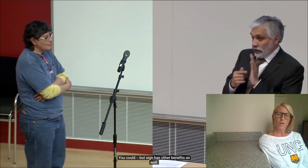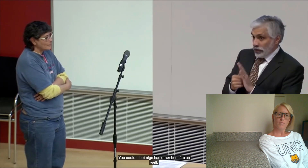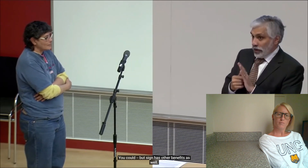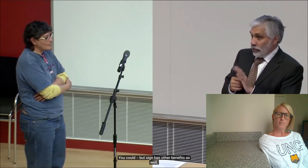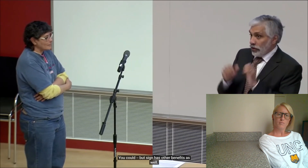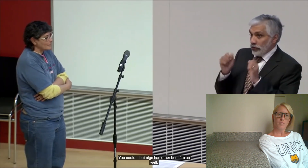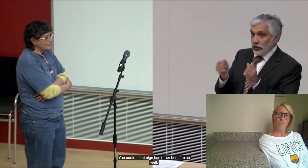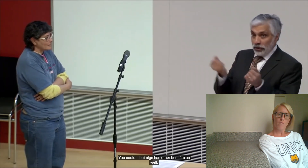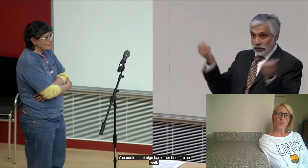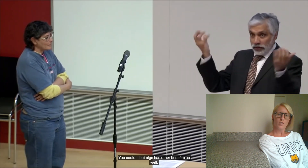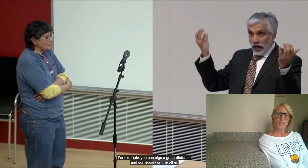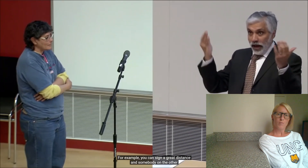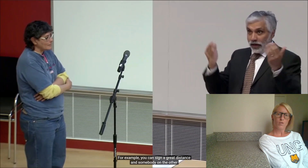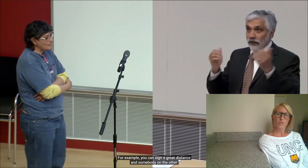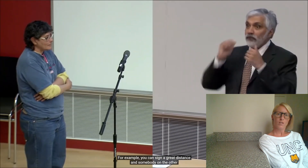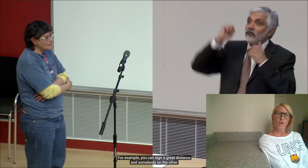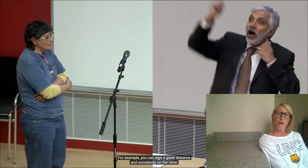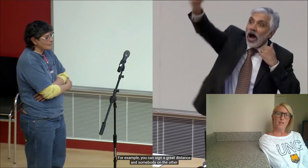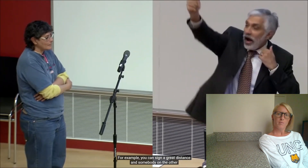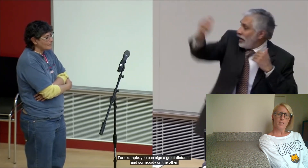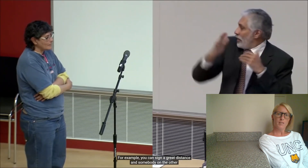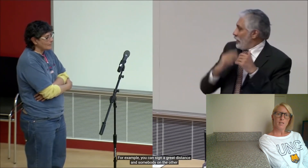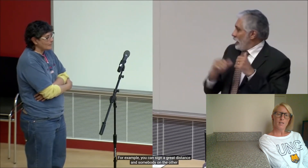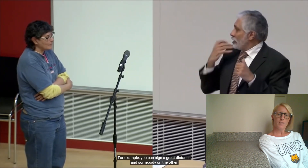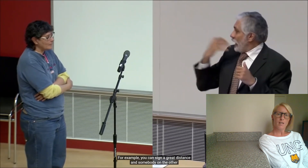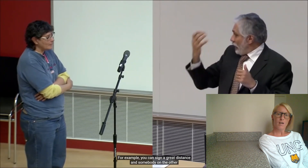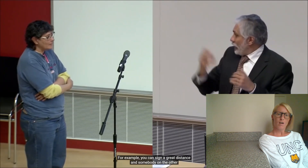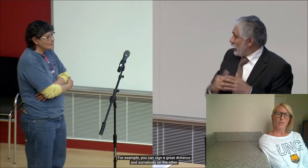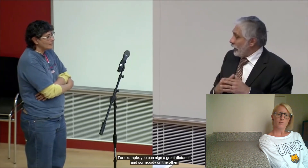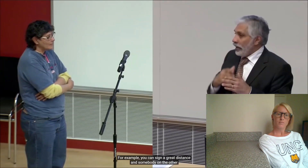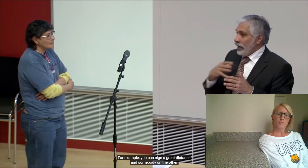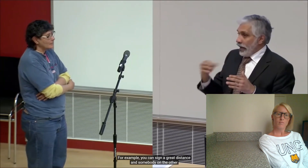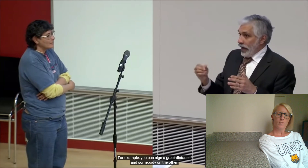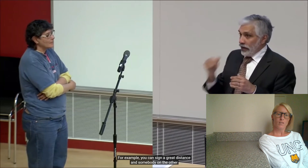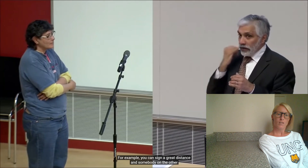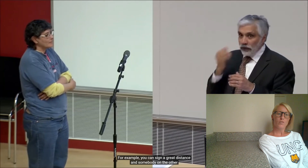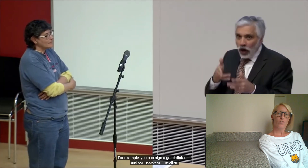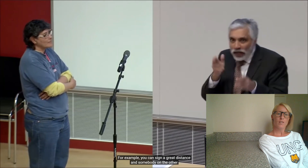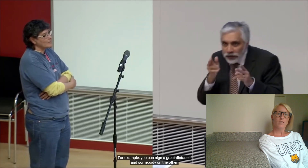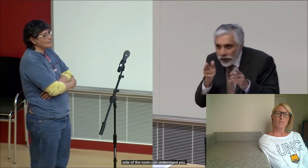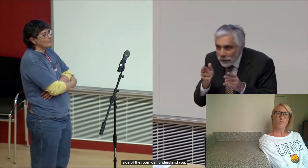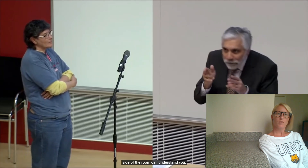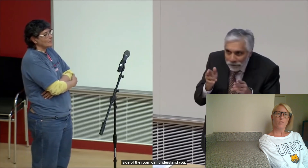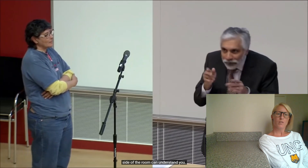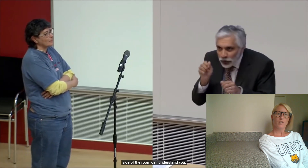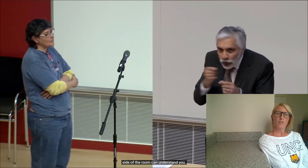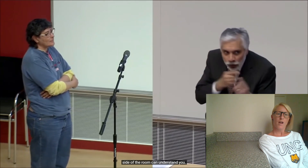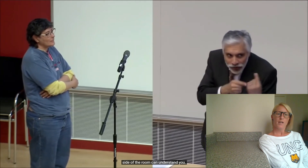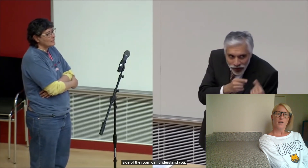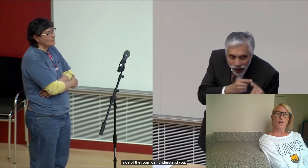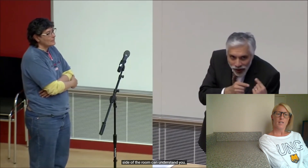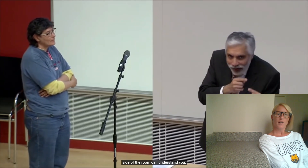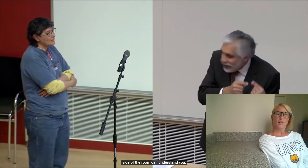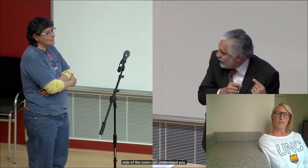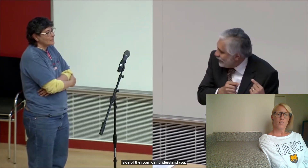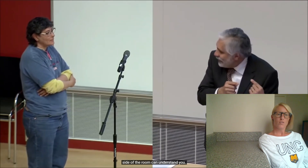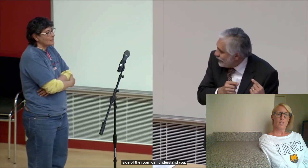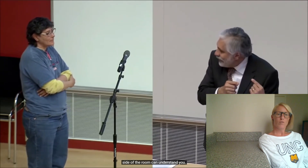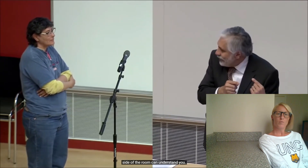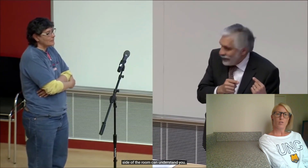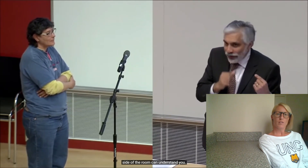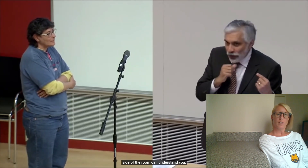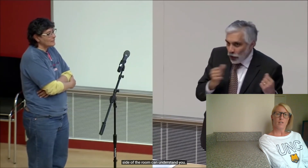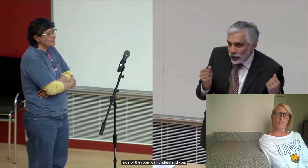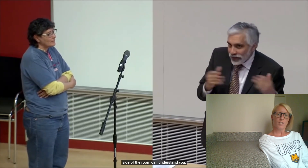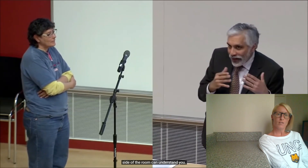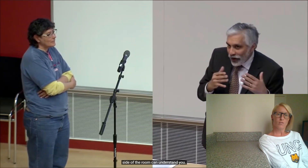as well. For example, you can sign a great distance, and somebody on the other side of the room can understand you. At the other